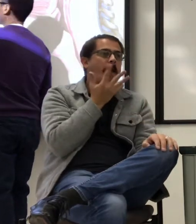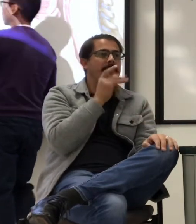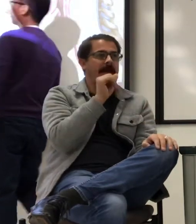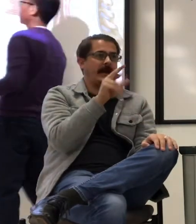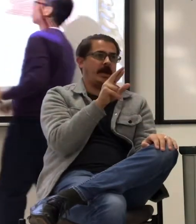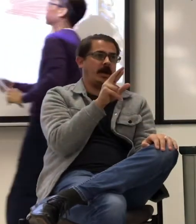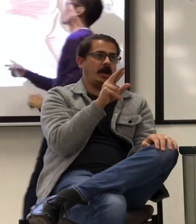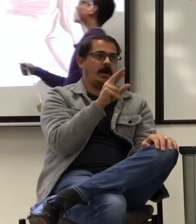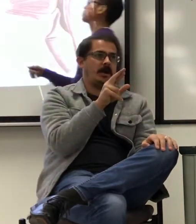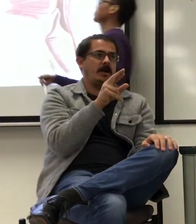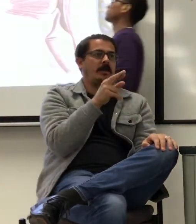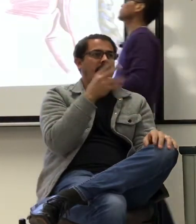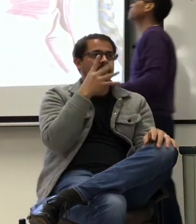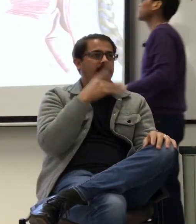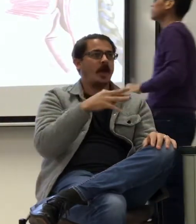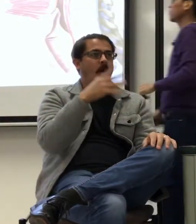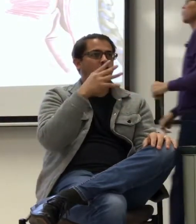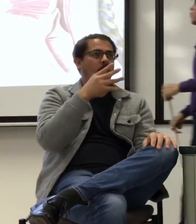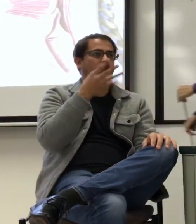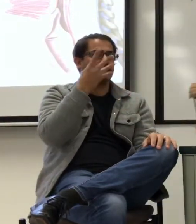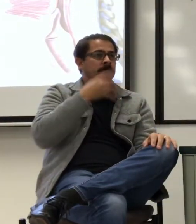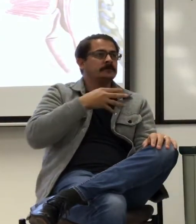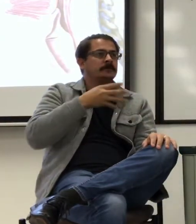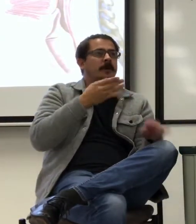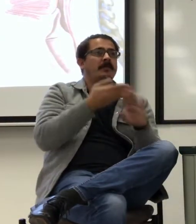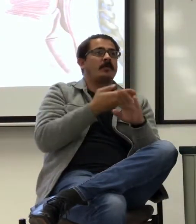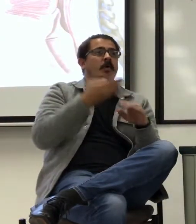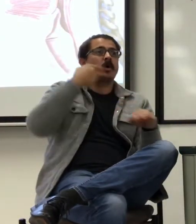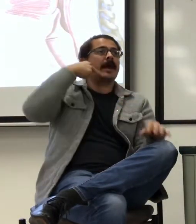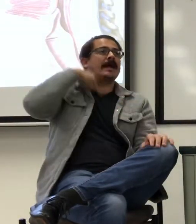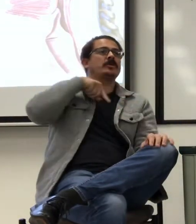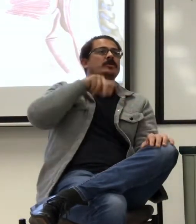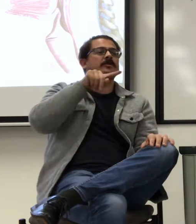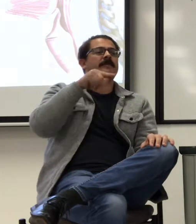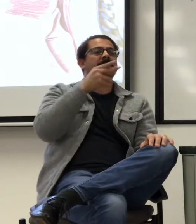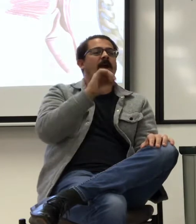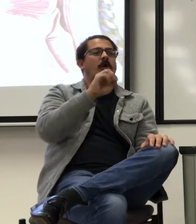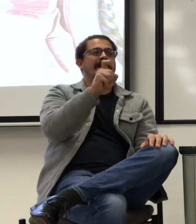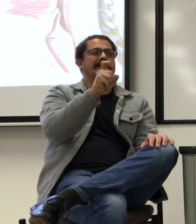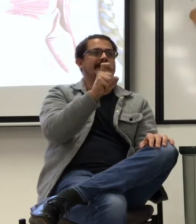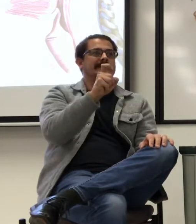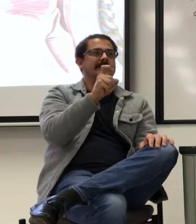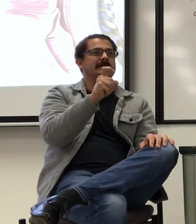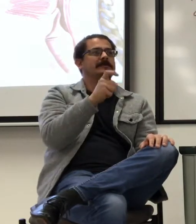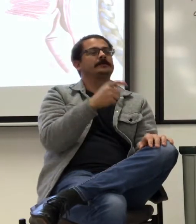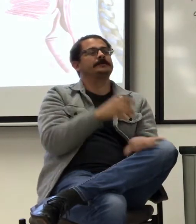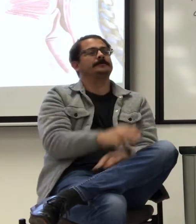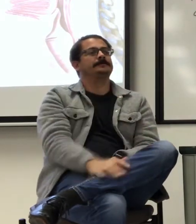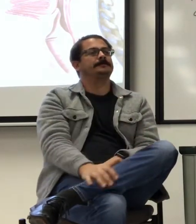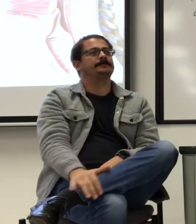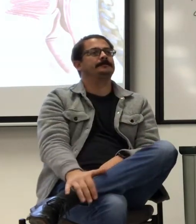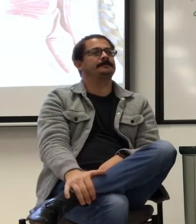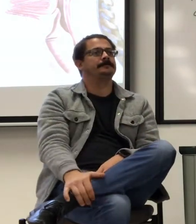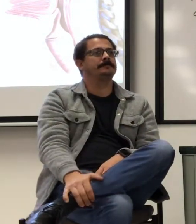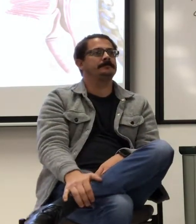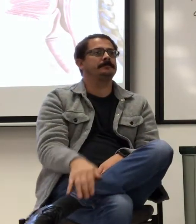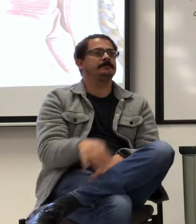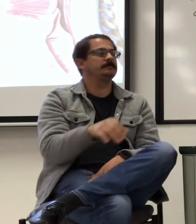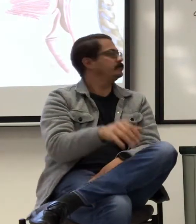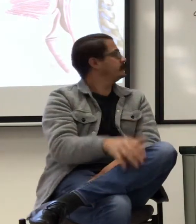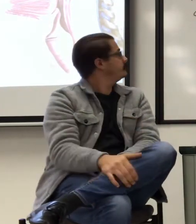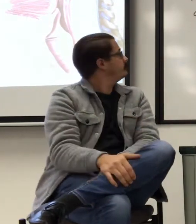the airflow before it enters the pharynx. We'll just say